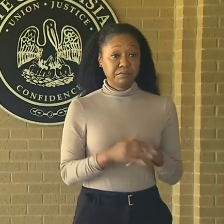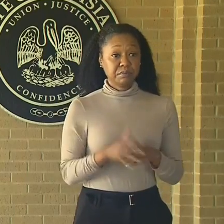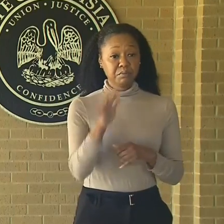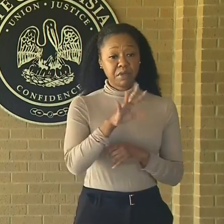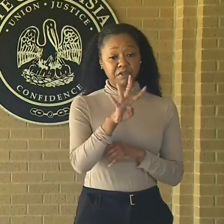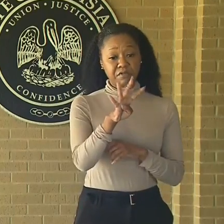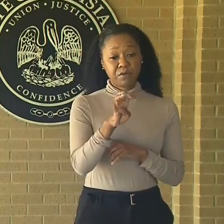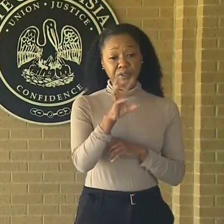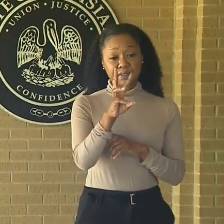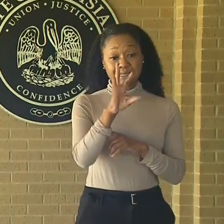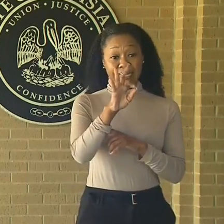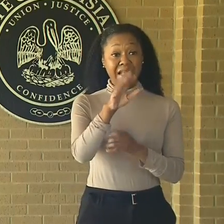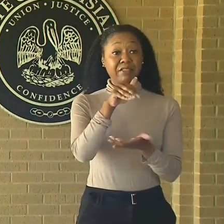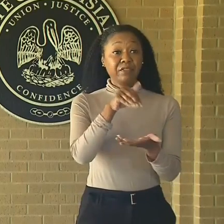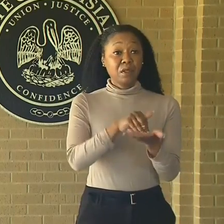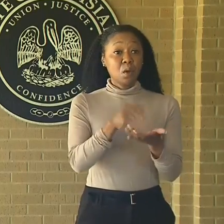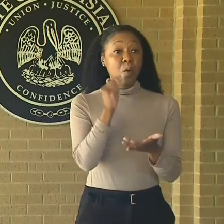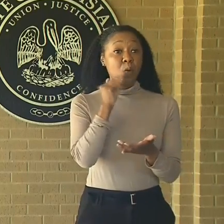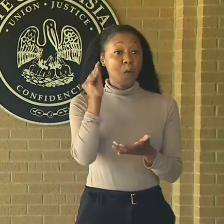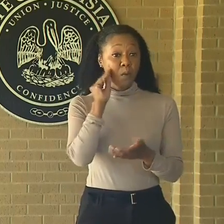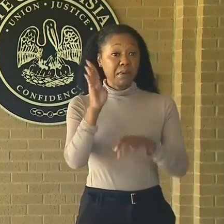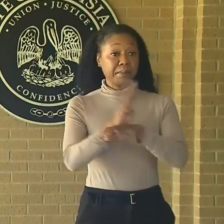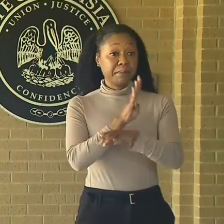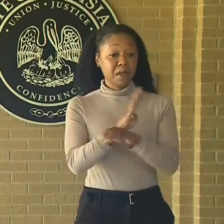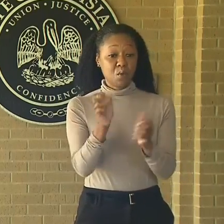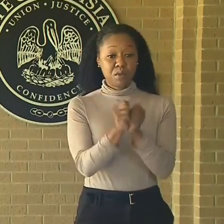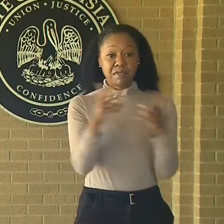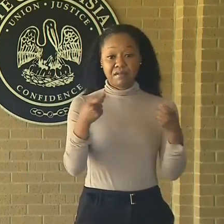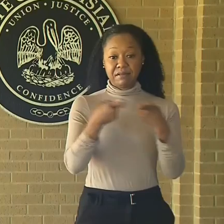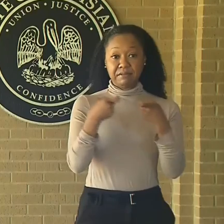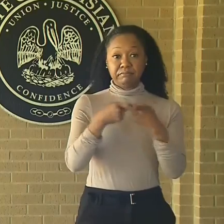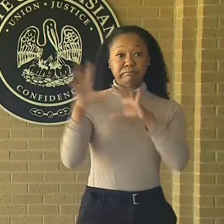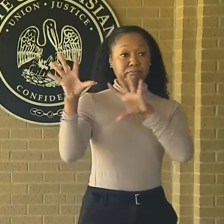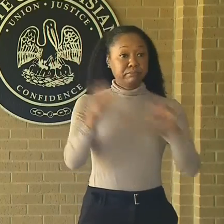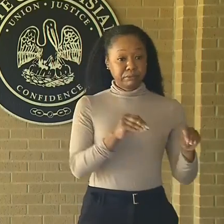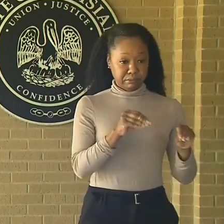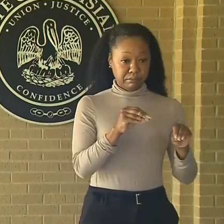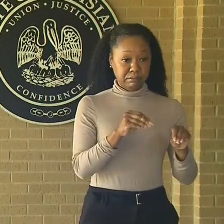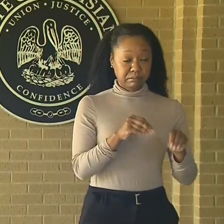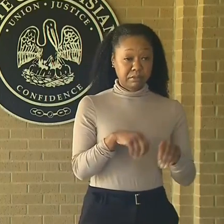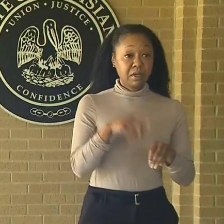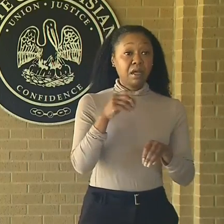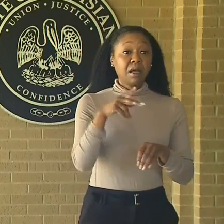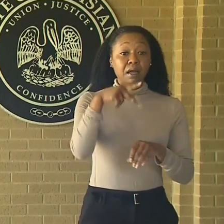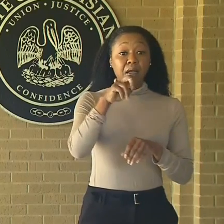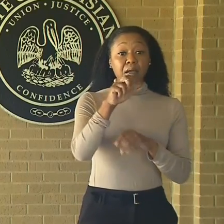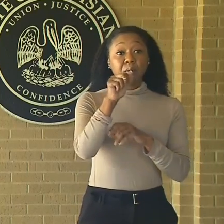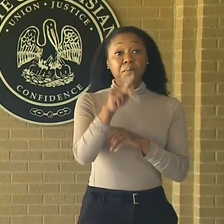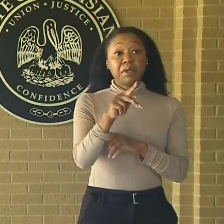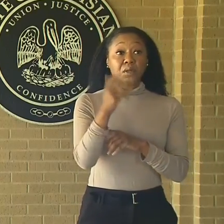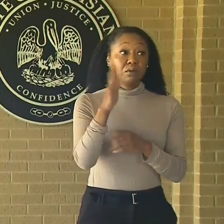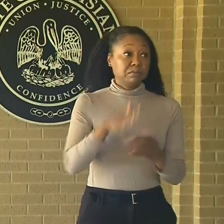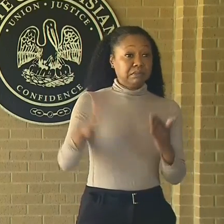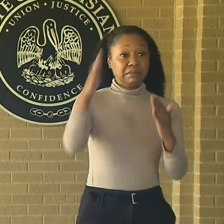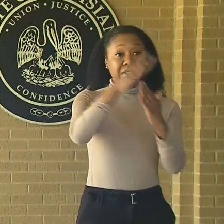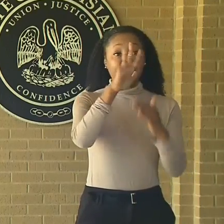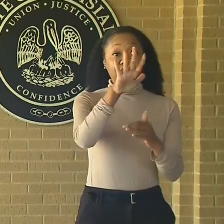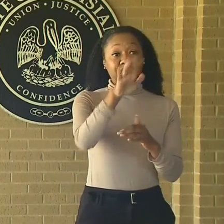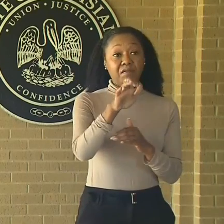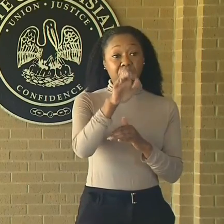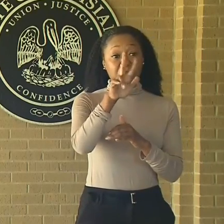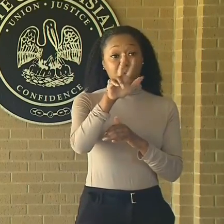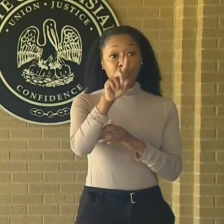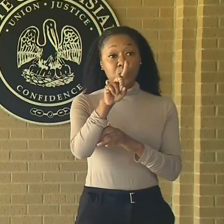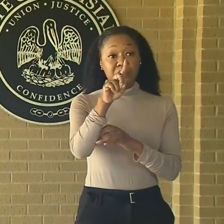about 469,000 homes and businesses without power. The peak was 531,000